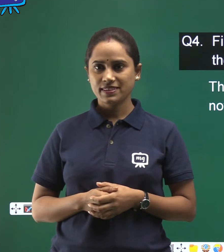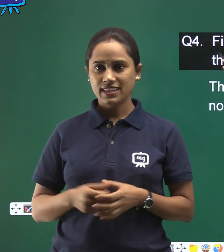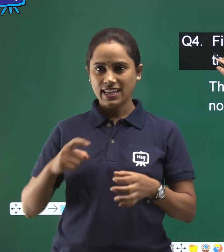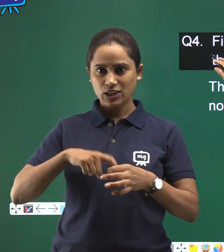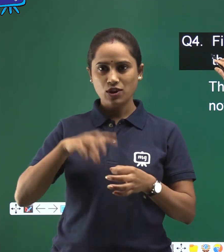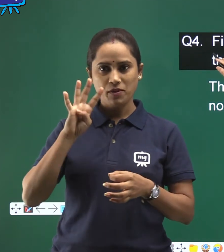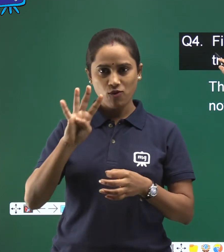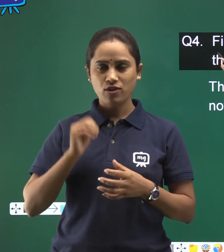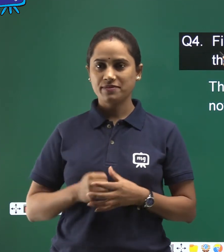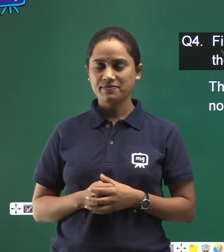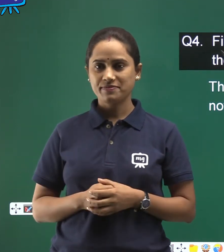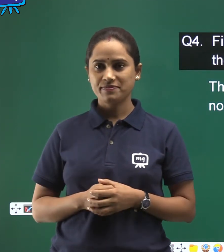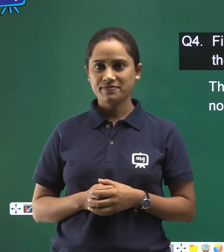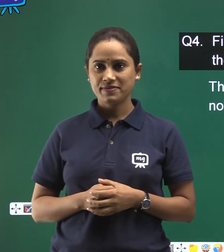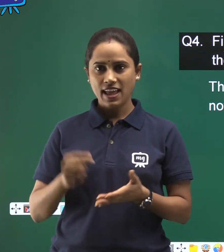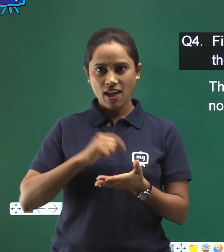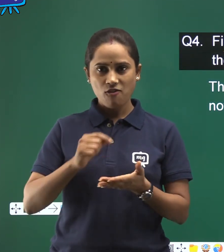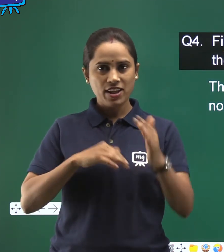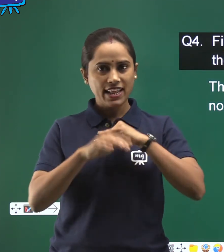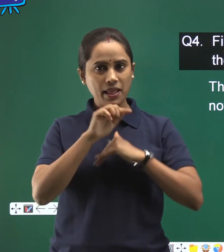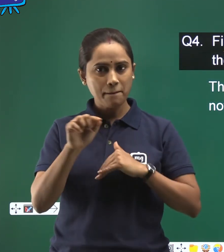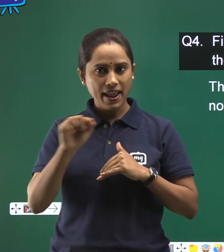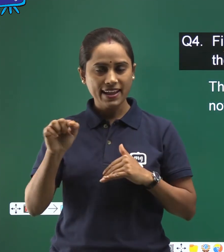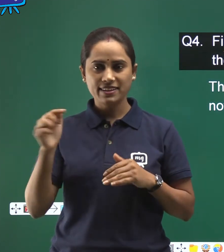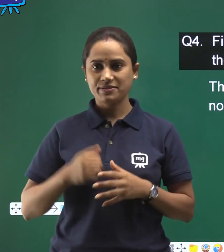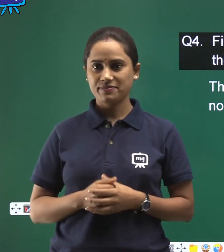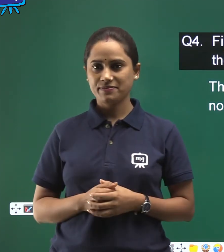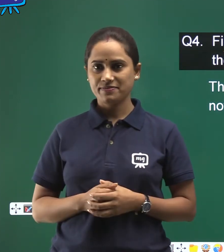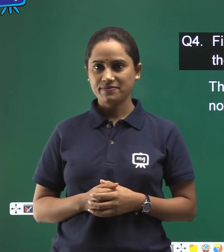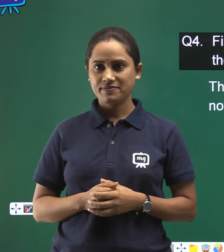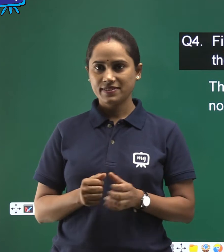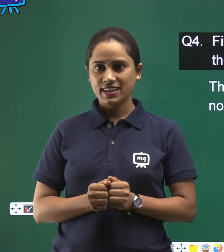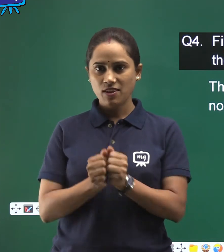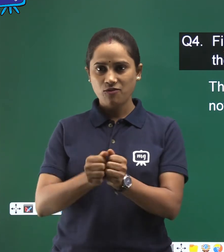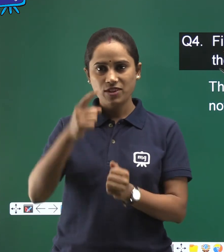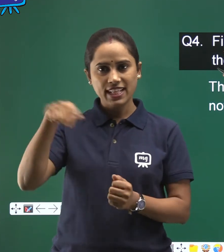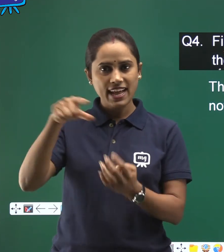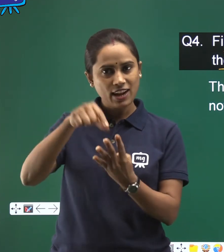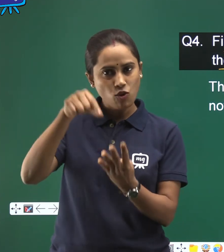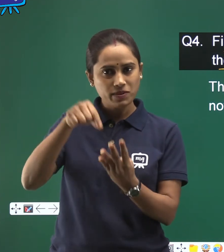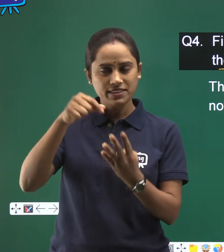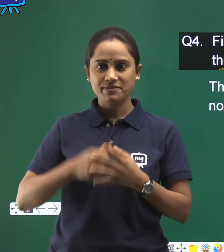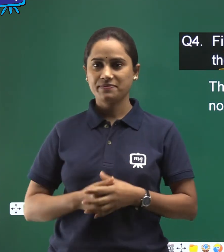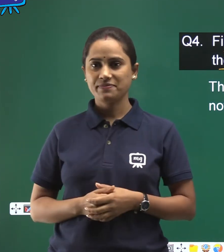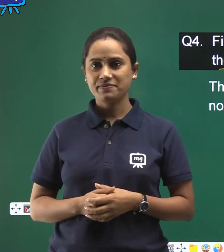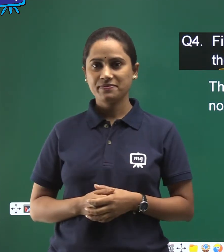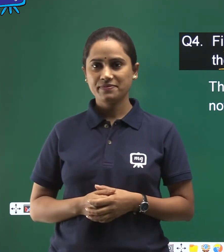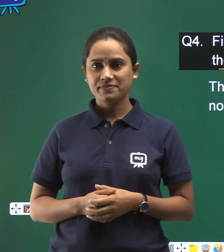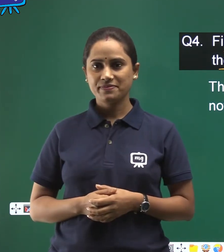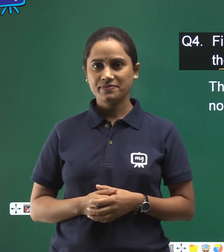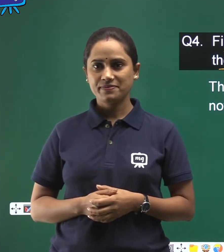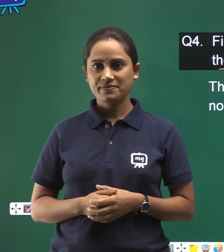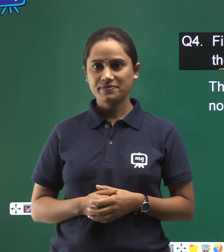Question number 4, fill in the blank with the correct option.